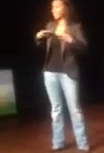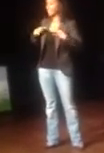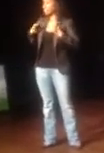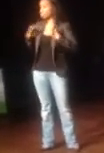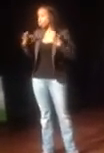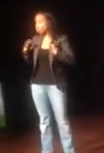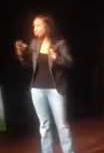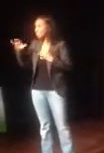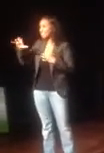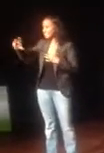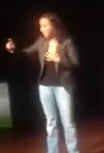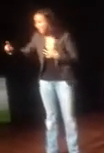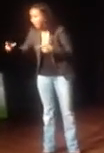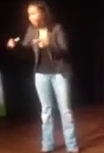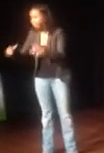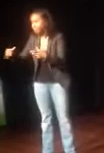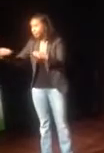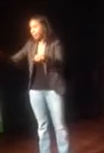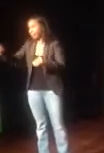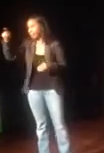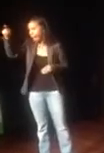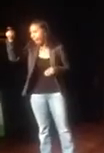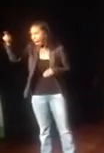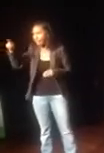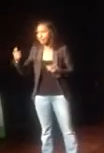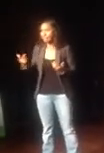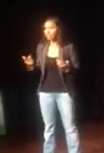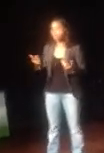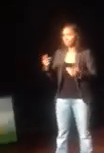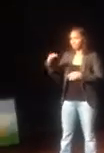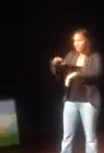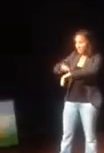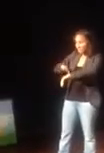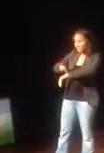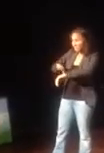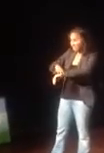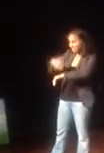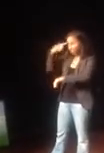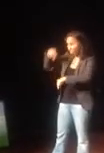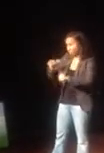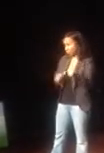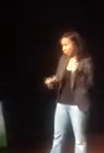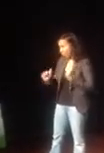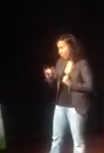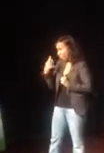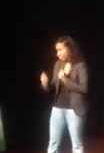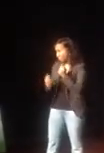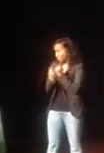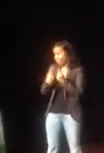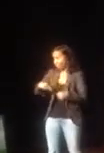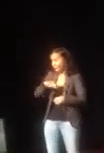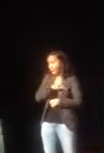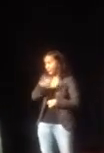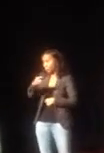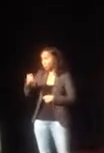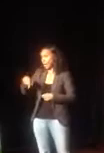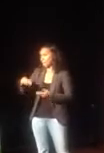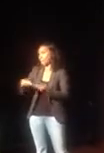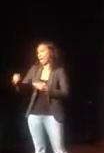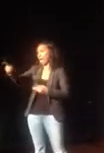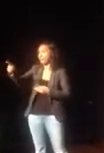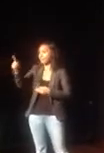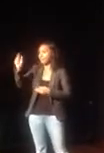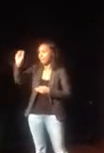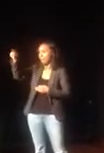CDs, also some shirts and bracelets for the show as well if you'd like to support us. Really, really cool